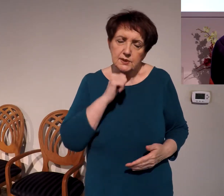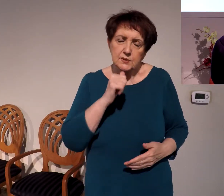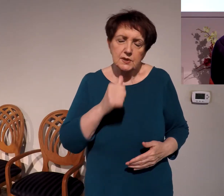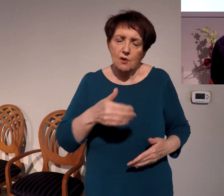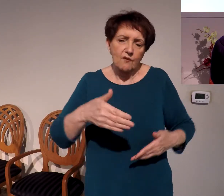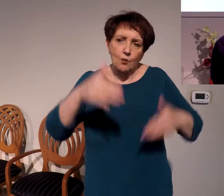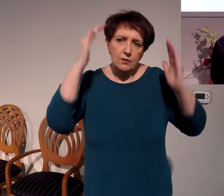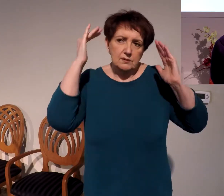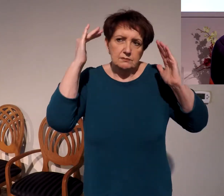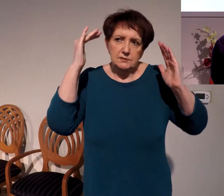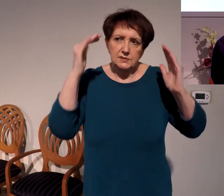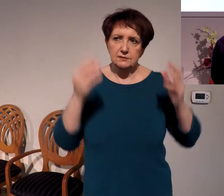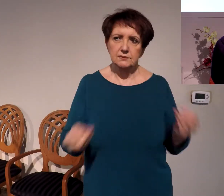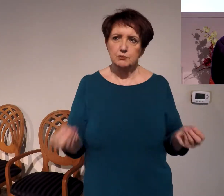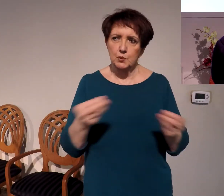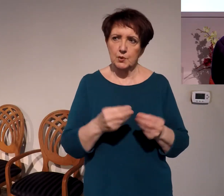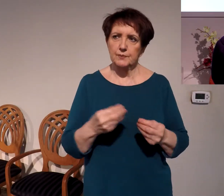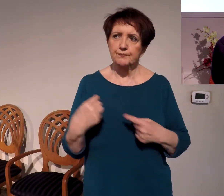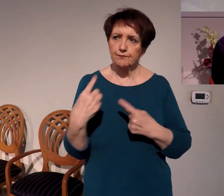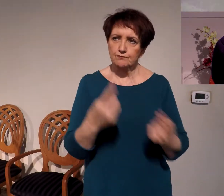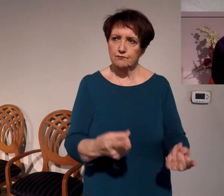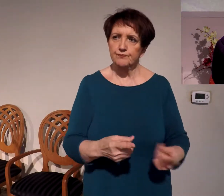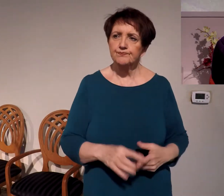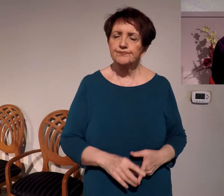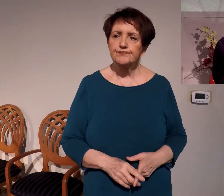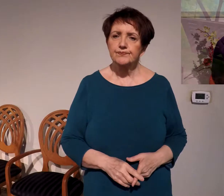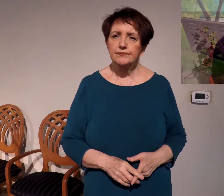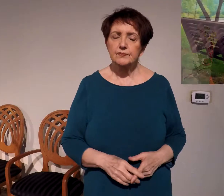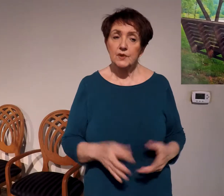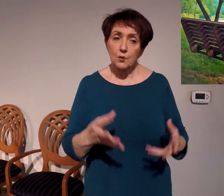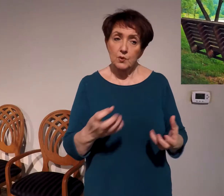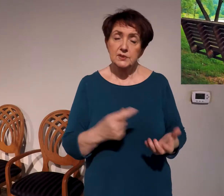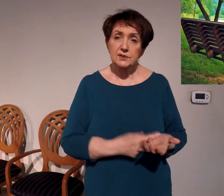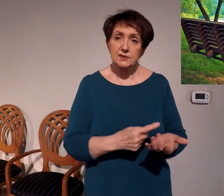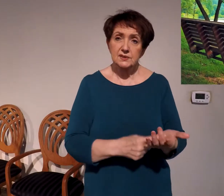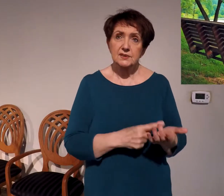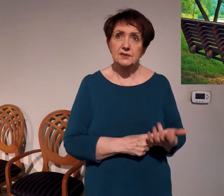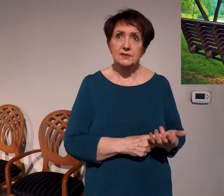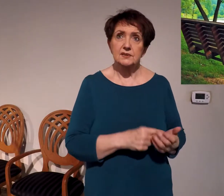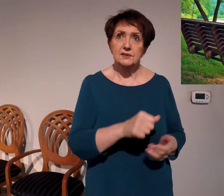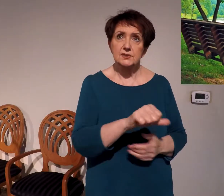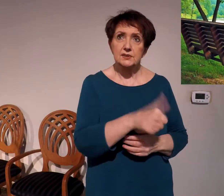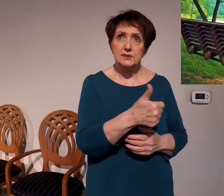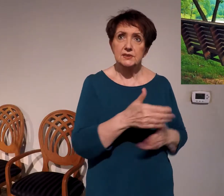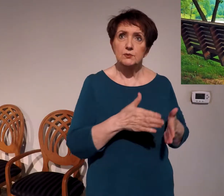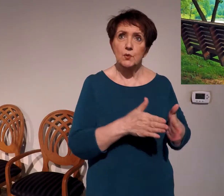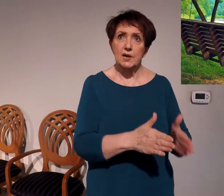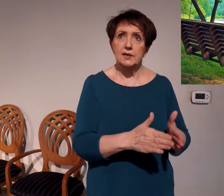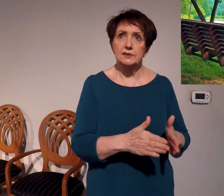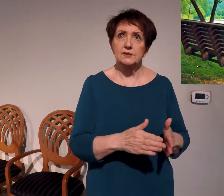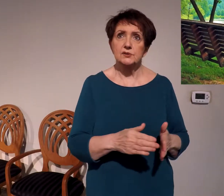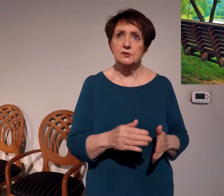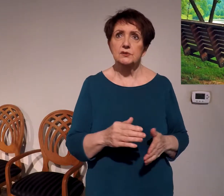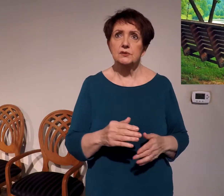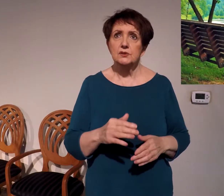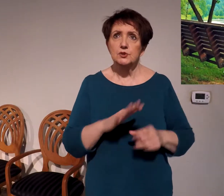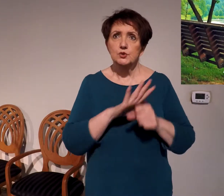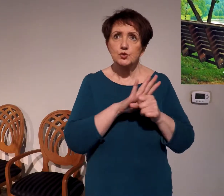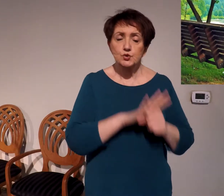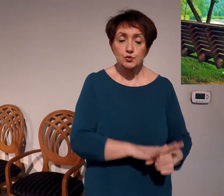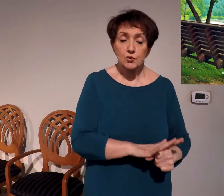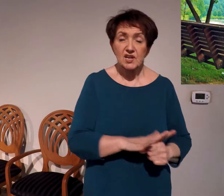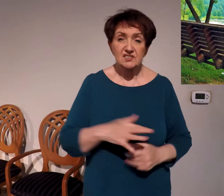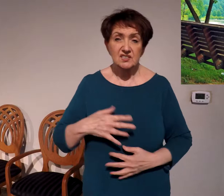anymore. So I want to talk about that today, 10 ways to reduce stress and